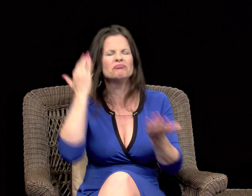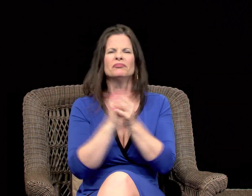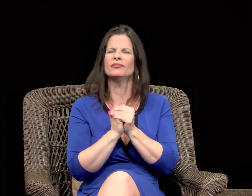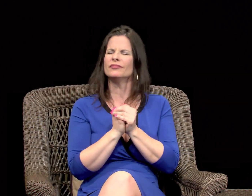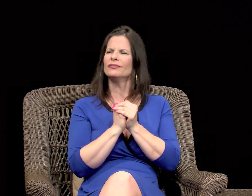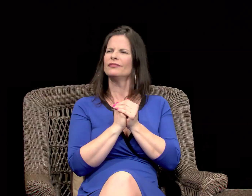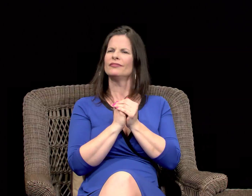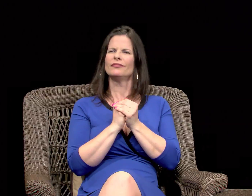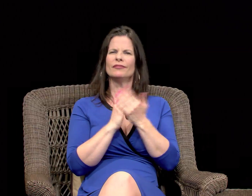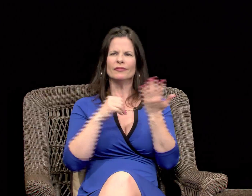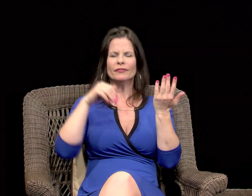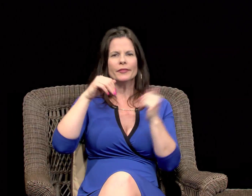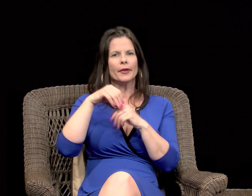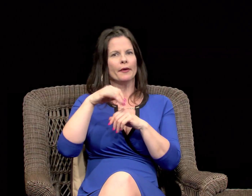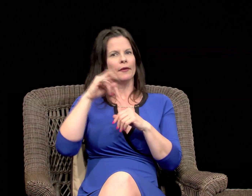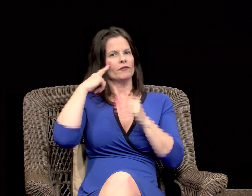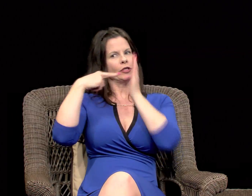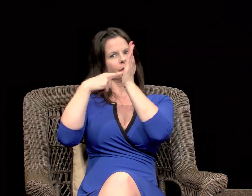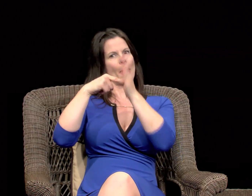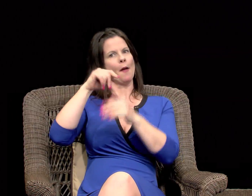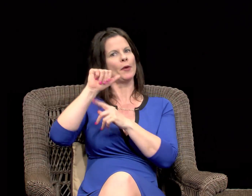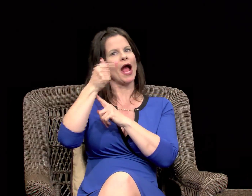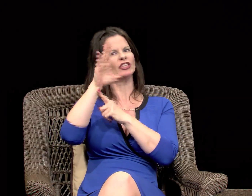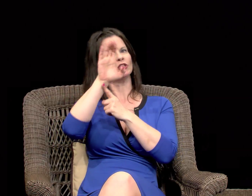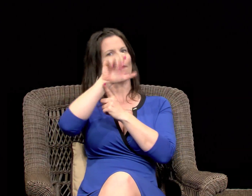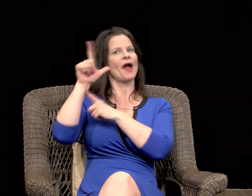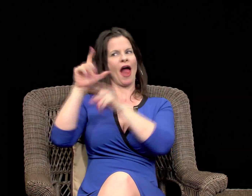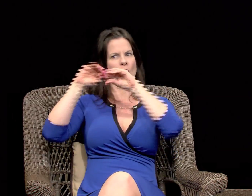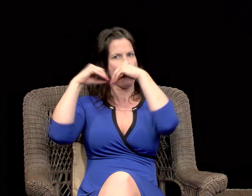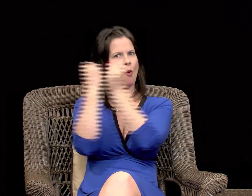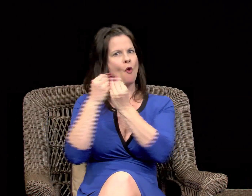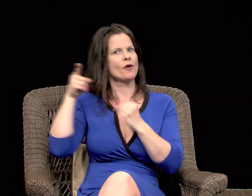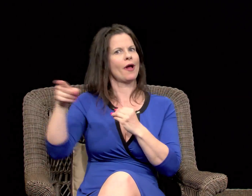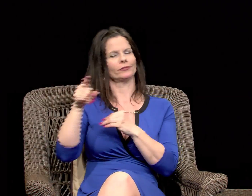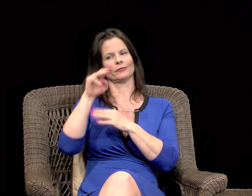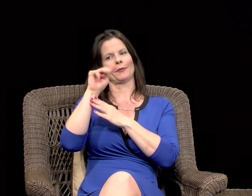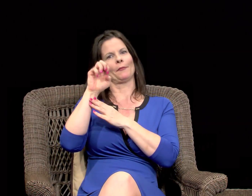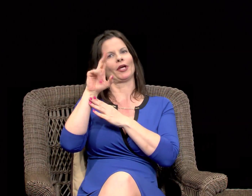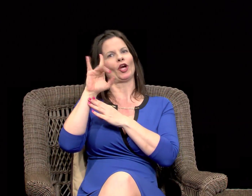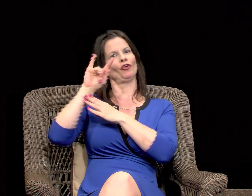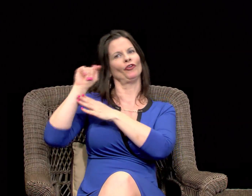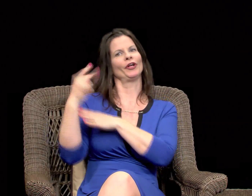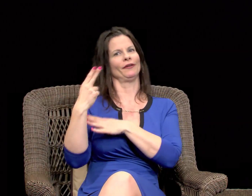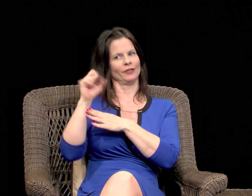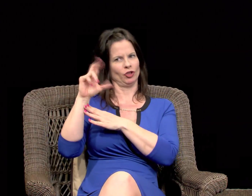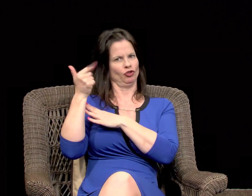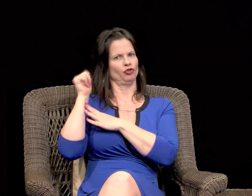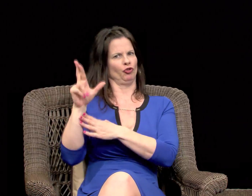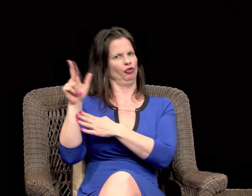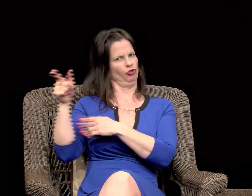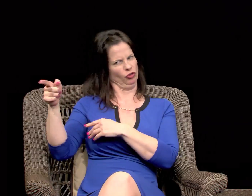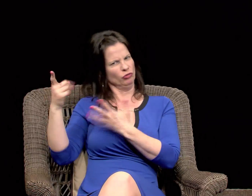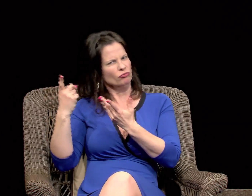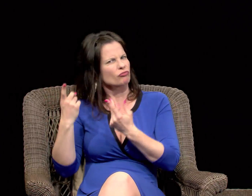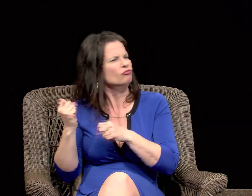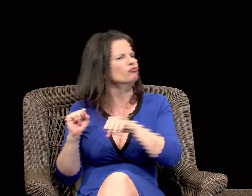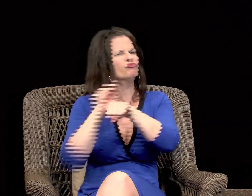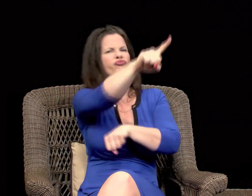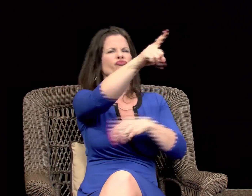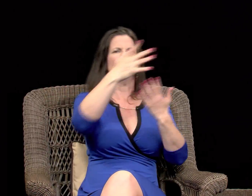oppression. She is very aware of that. For example, the A.G. Bell organization, headed by Meredith